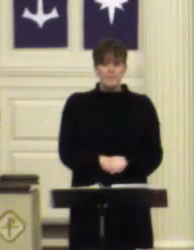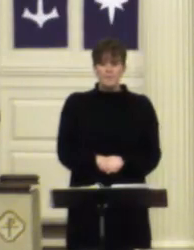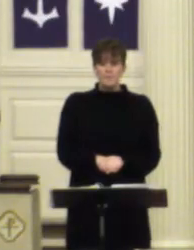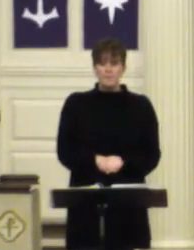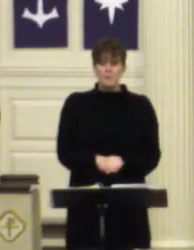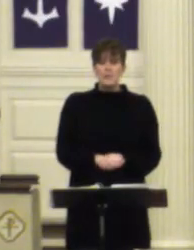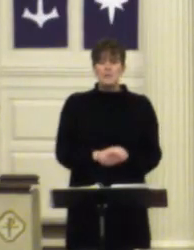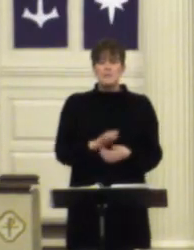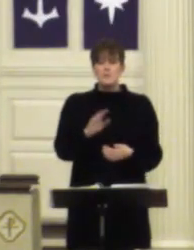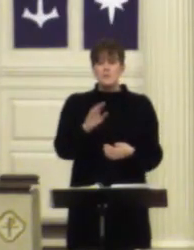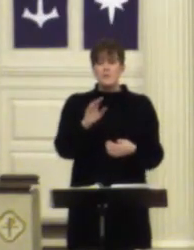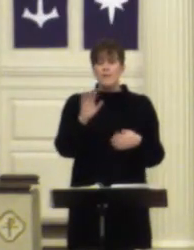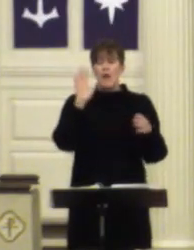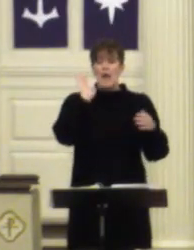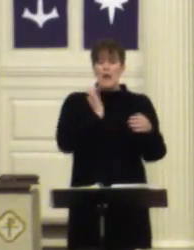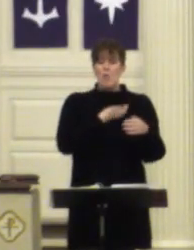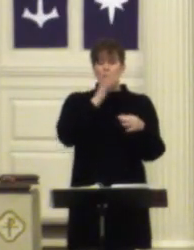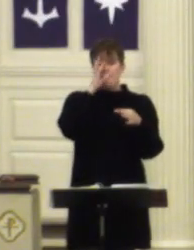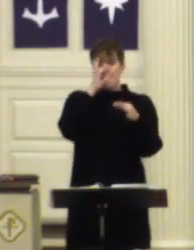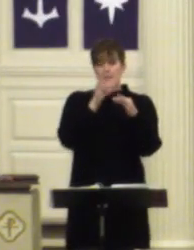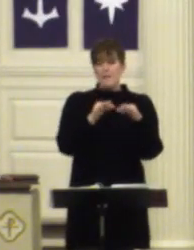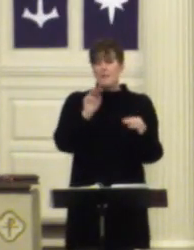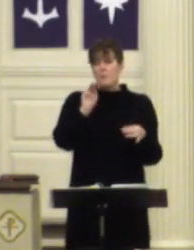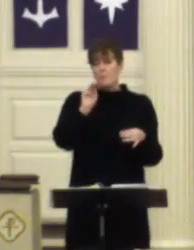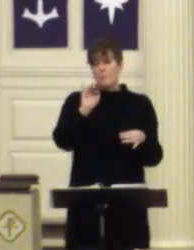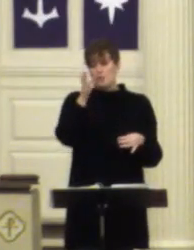The mystery of